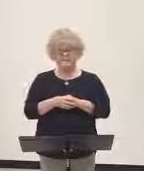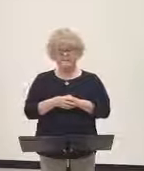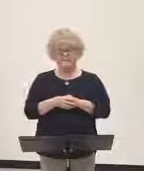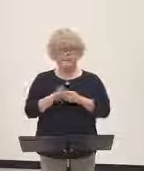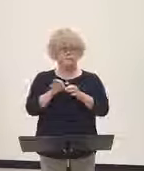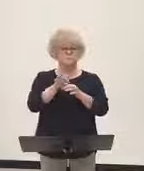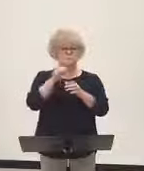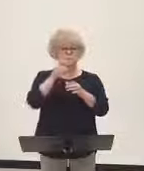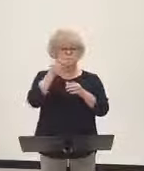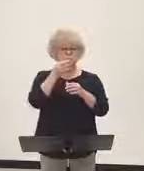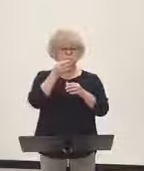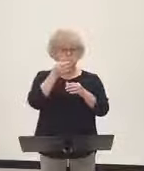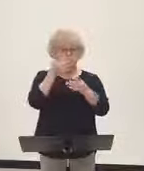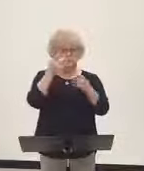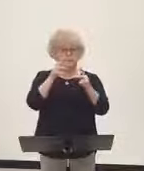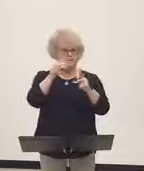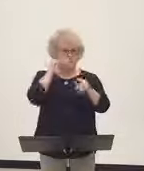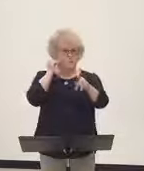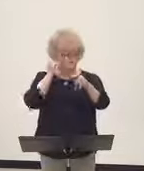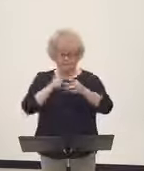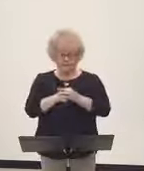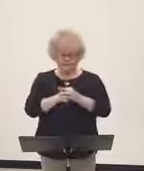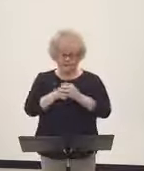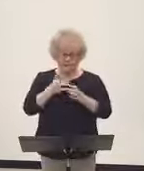The act of spiritual communion.